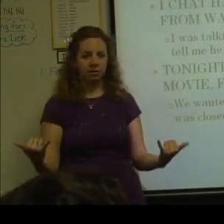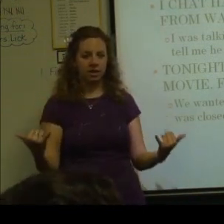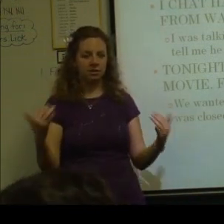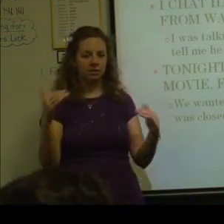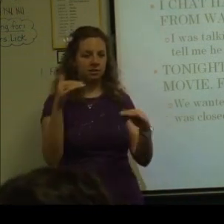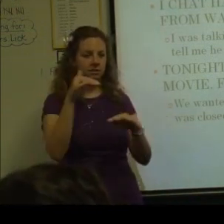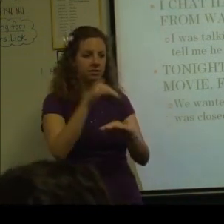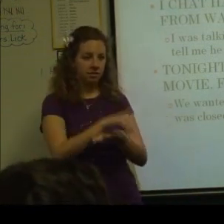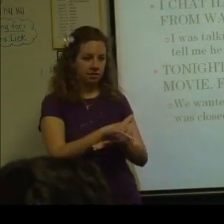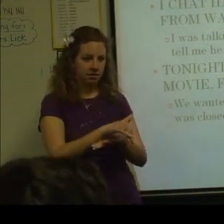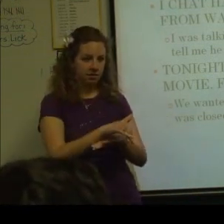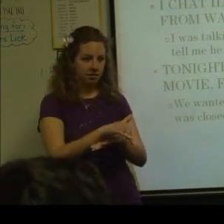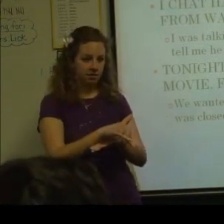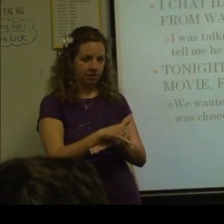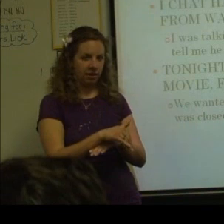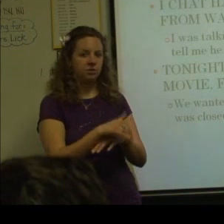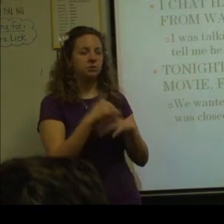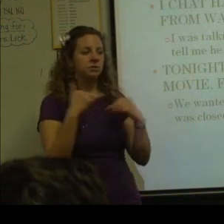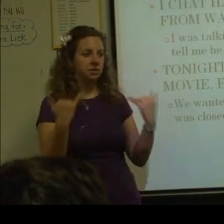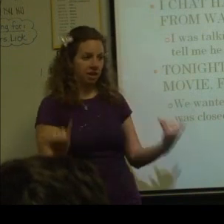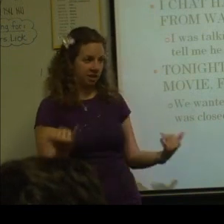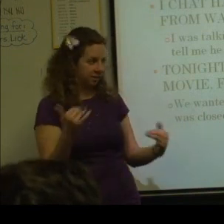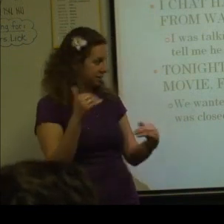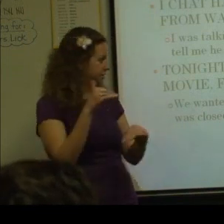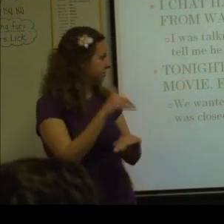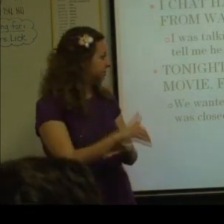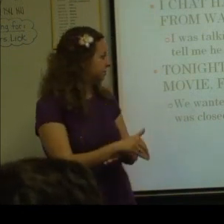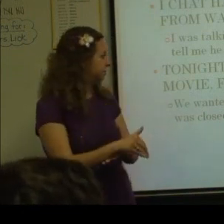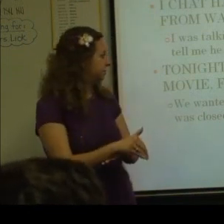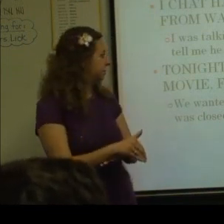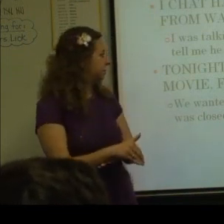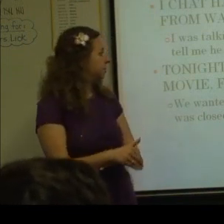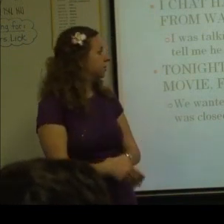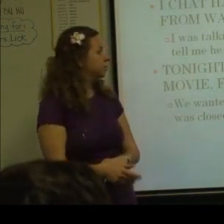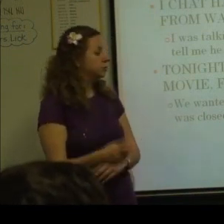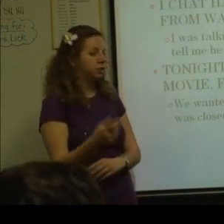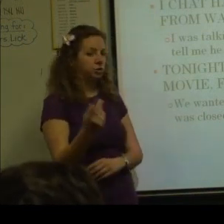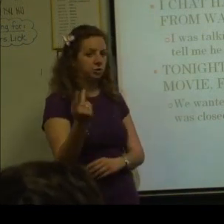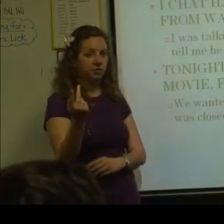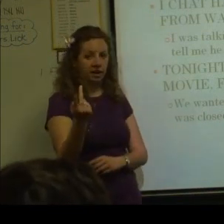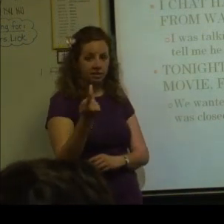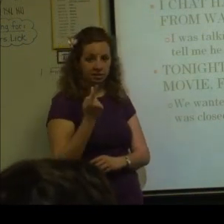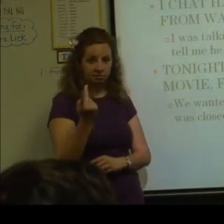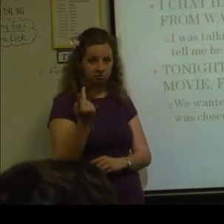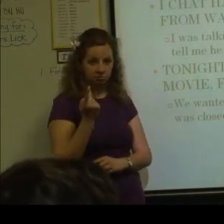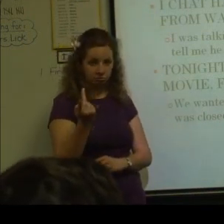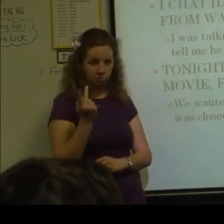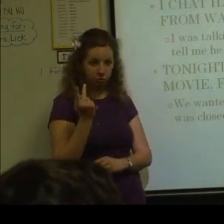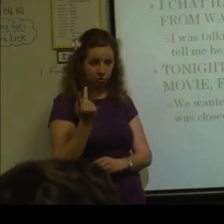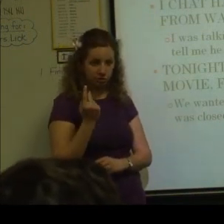night. Okay, so tonight, the two of us,